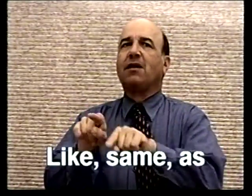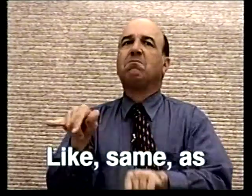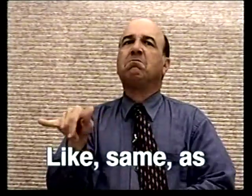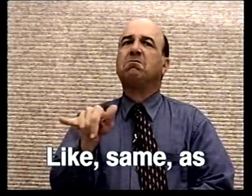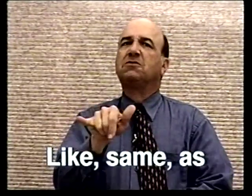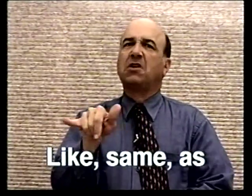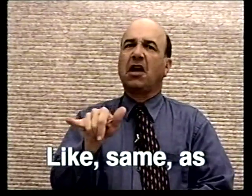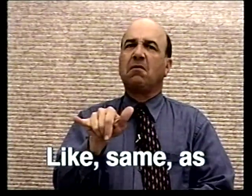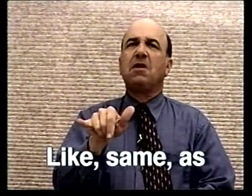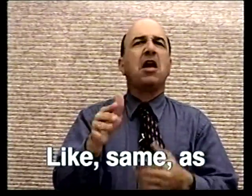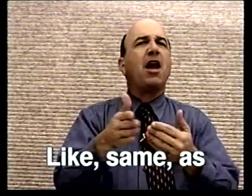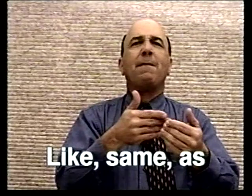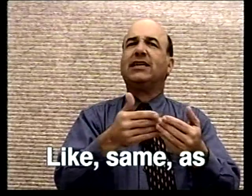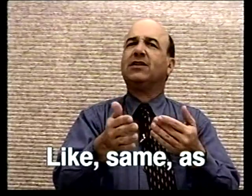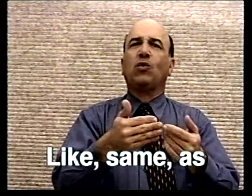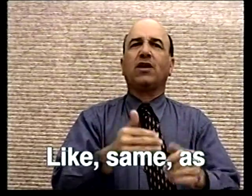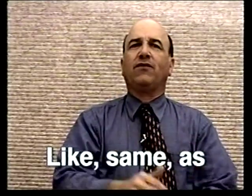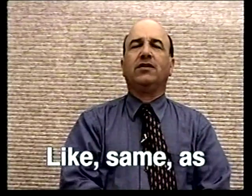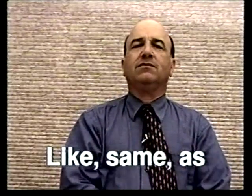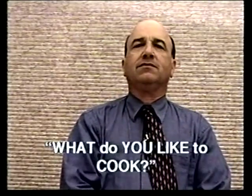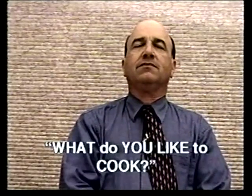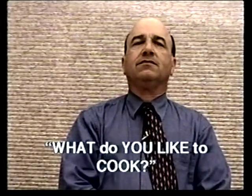same, same, it makes no difference.